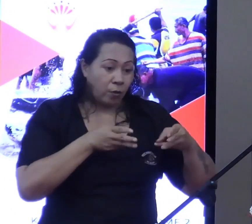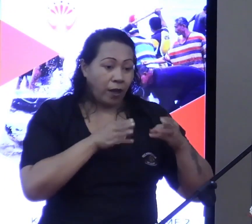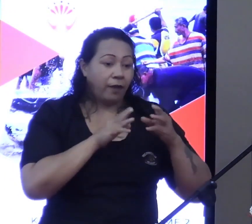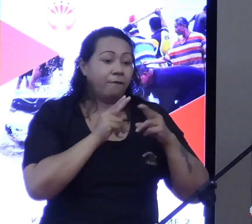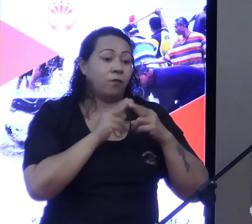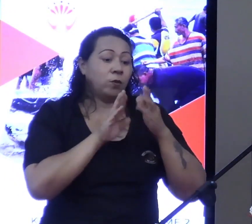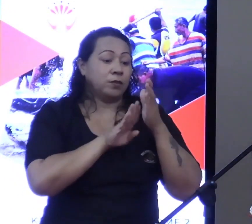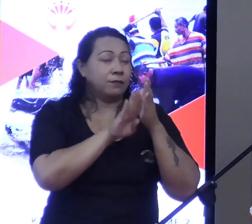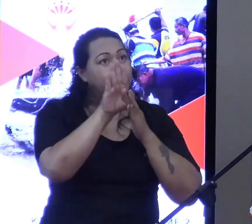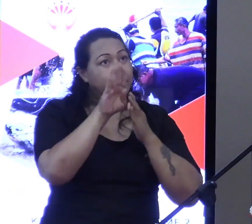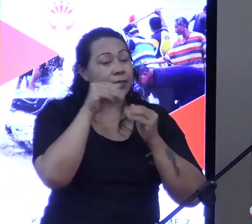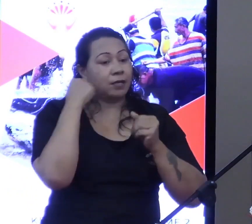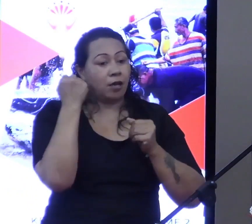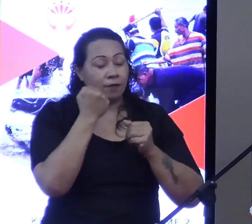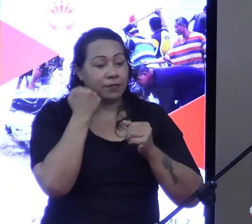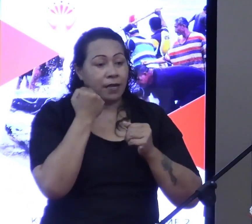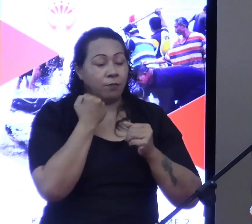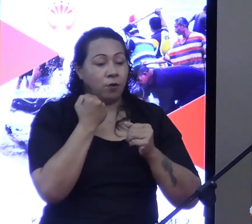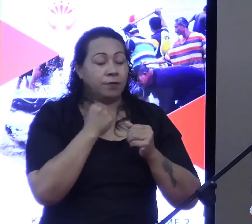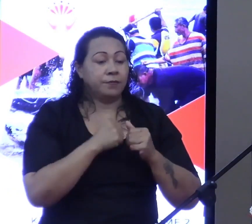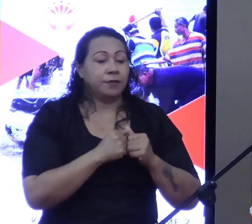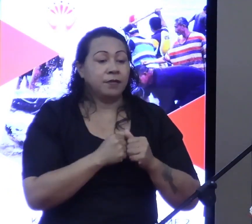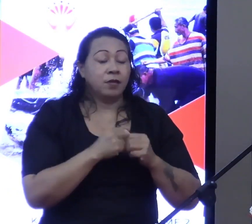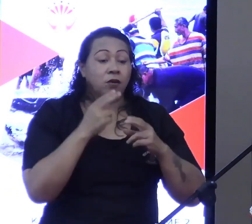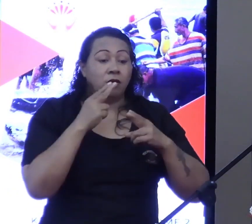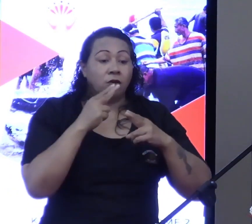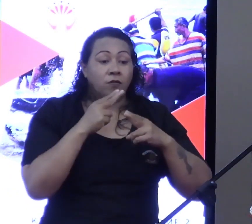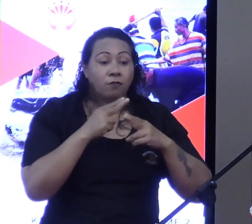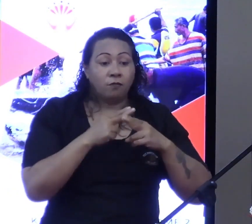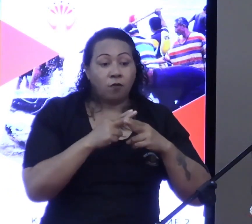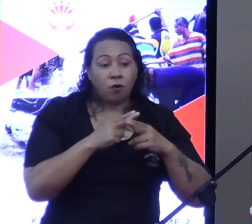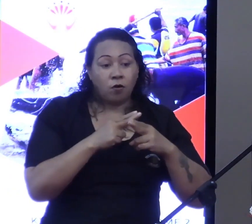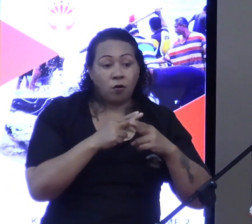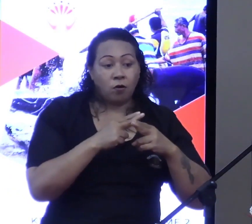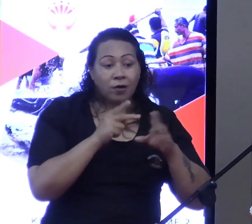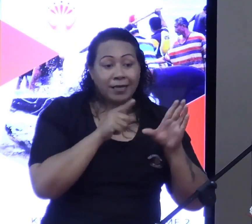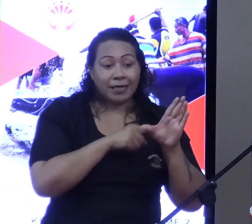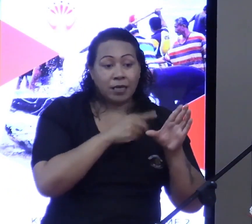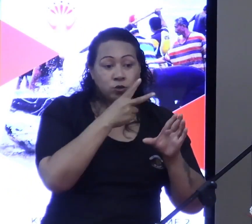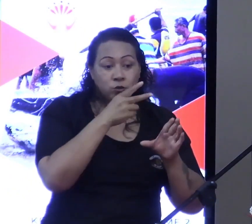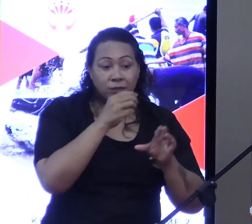of Samoa, PDS, for the period financial year